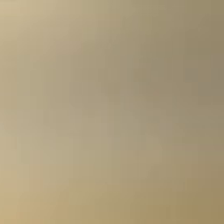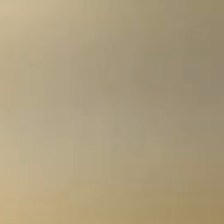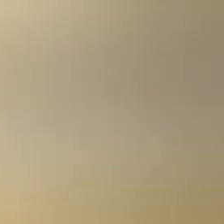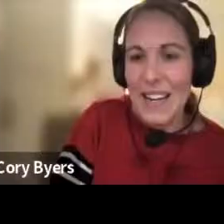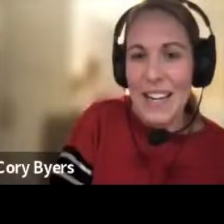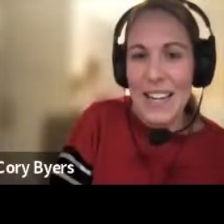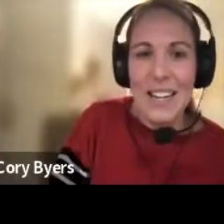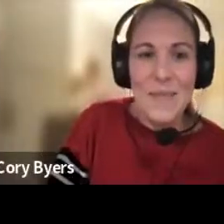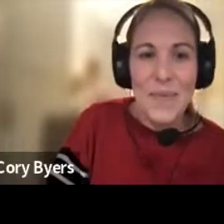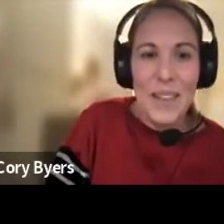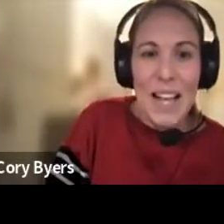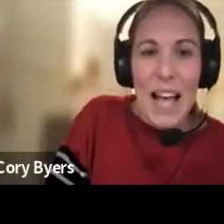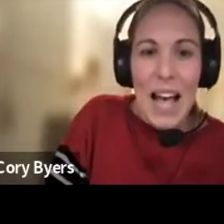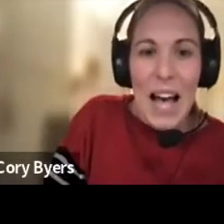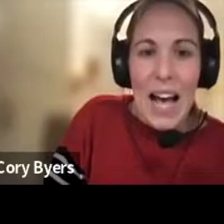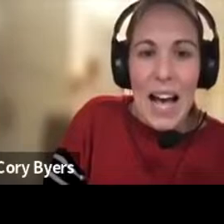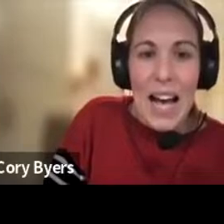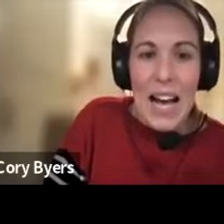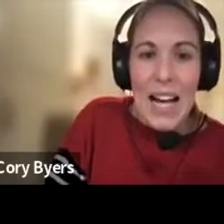All right.